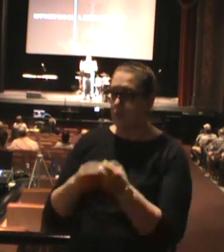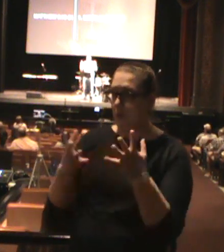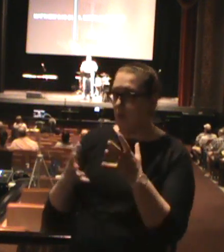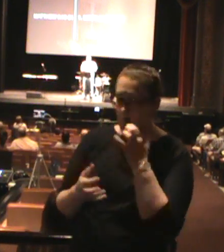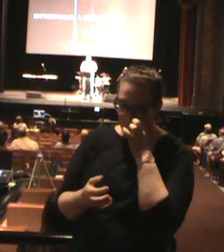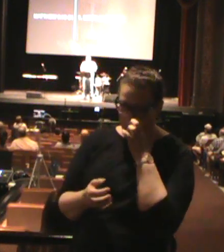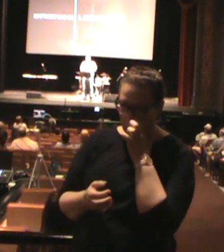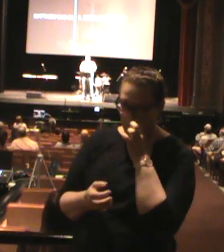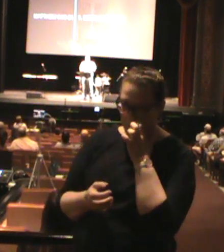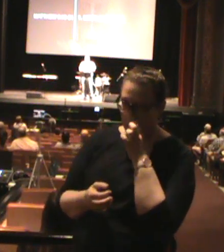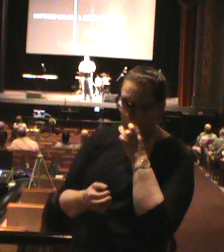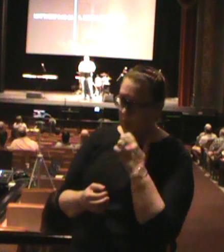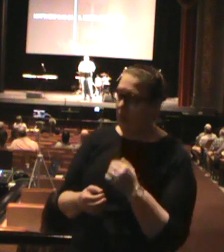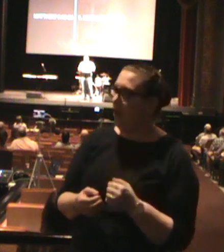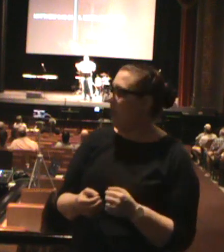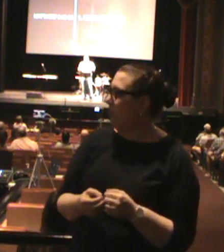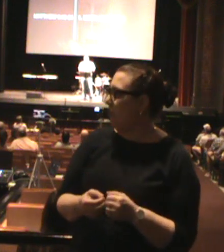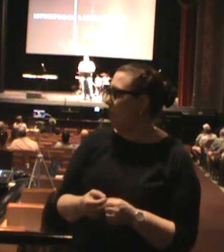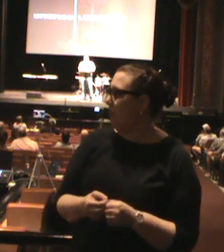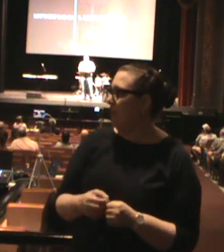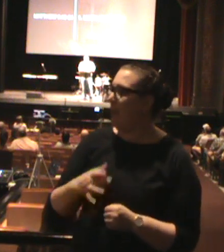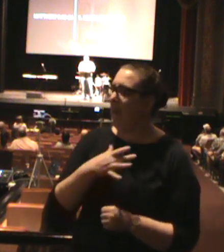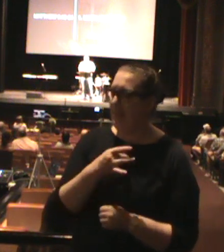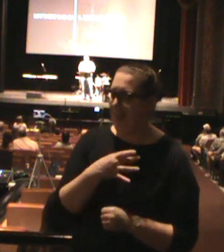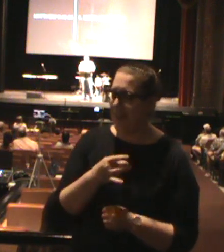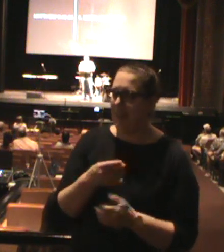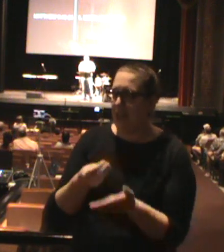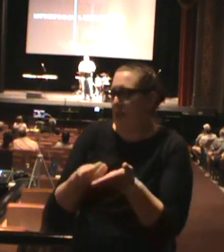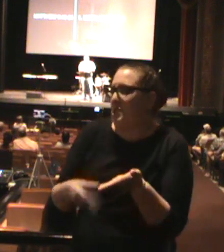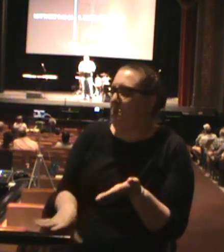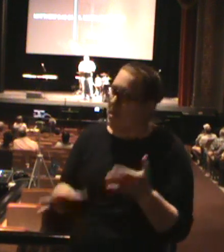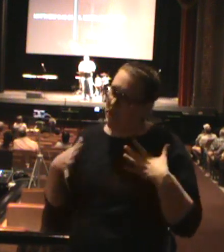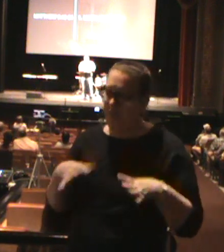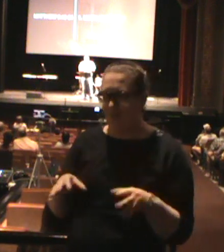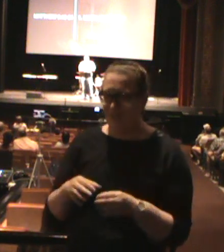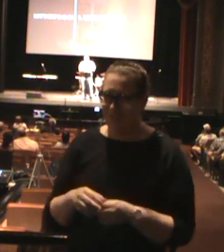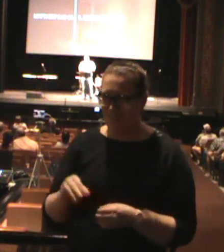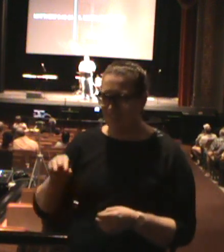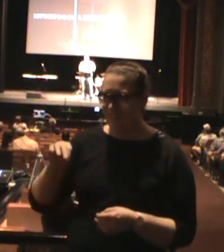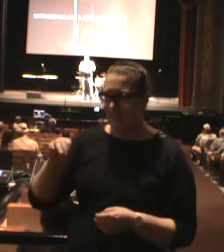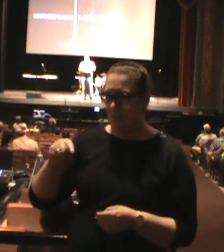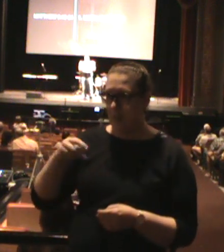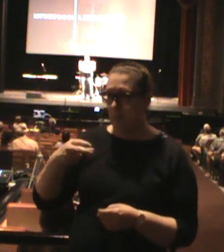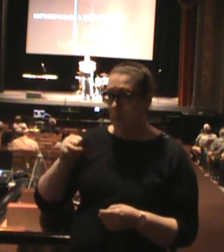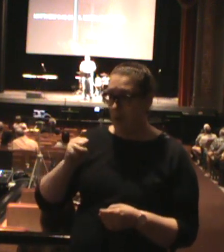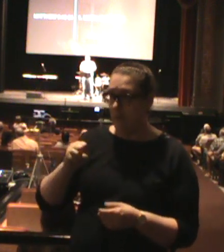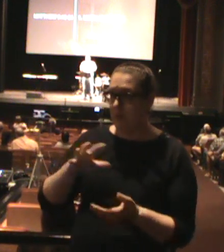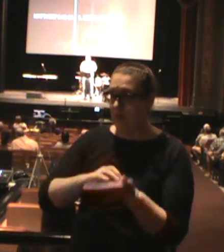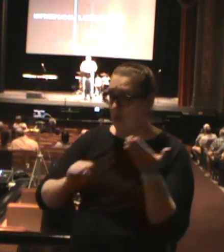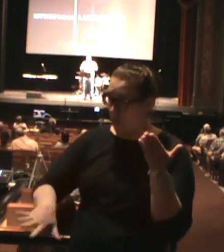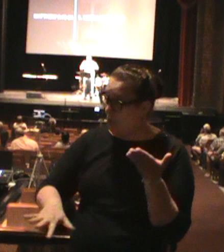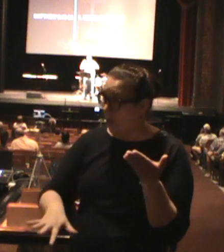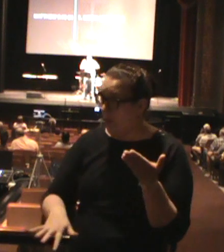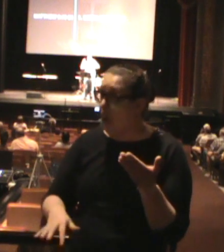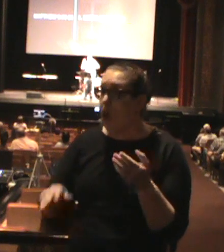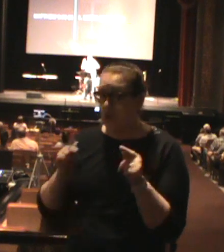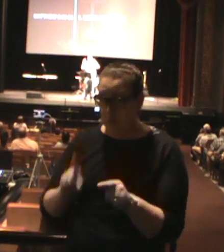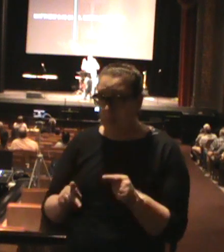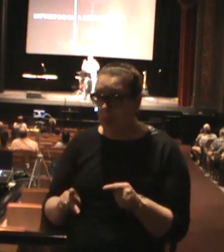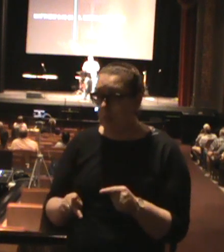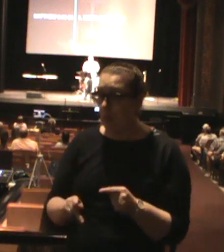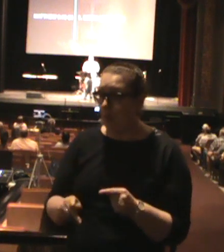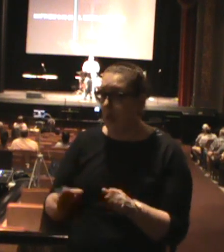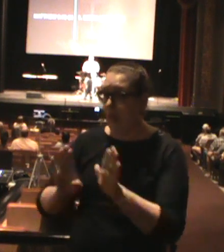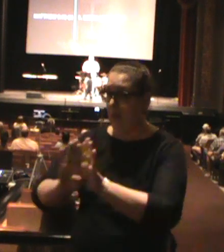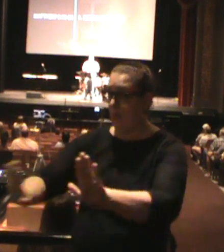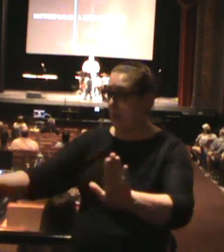like the high quality stuff, Kohl's brand, stuff like that. So moths can tend to break in and